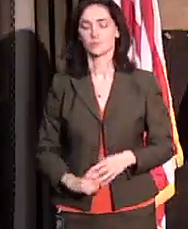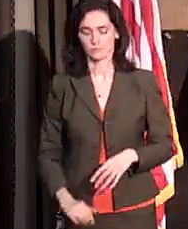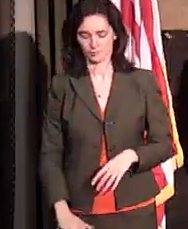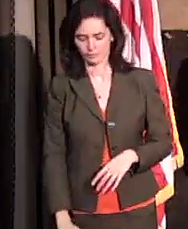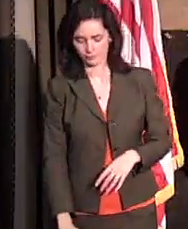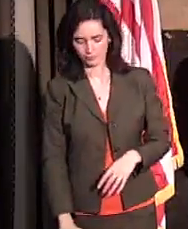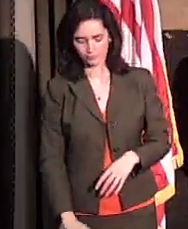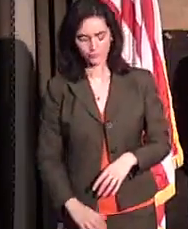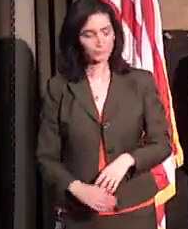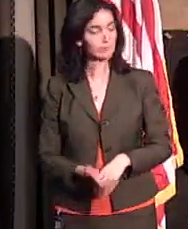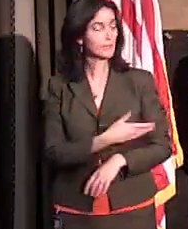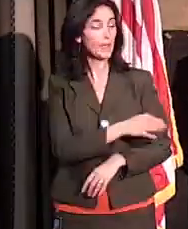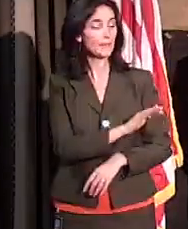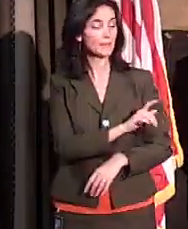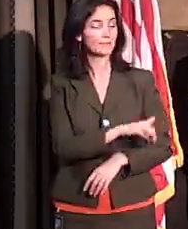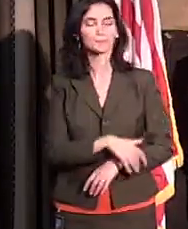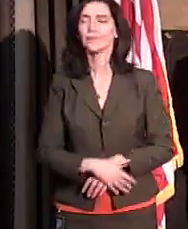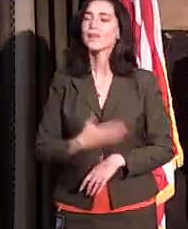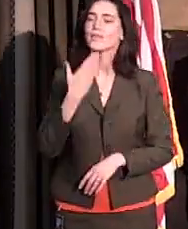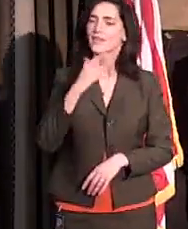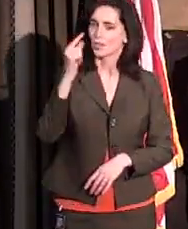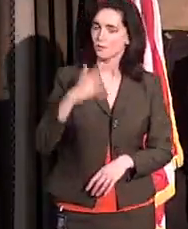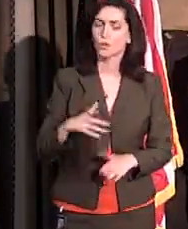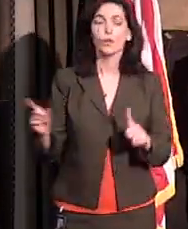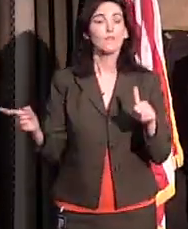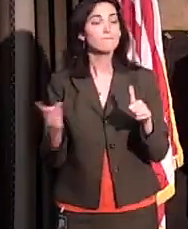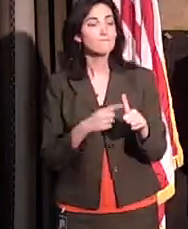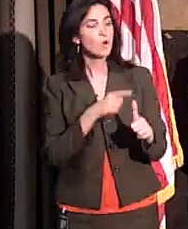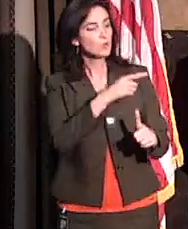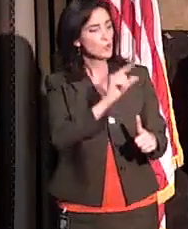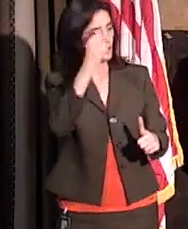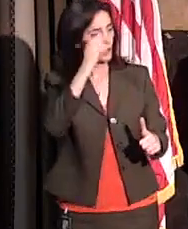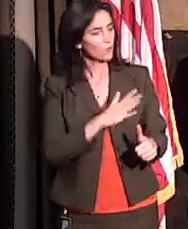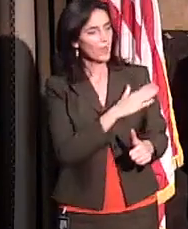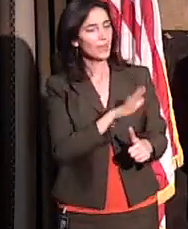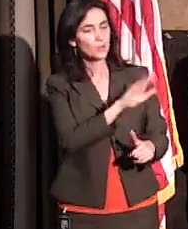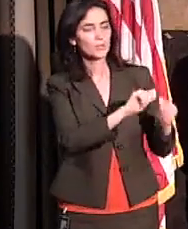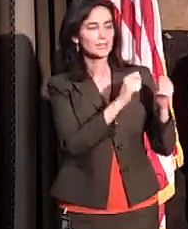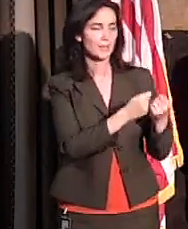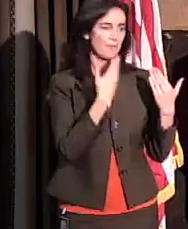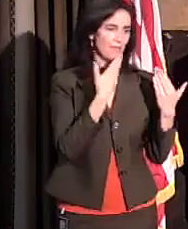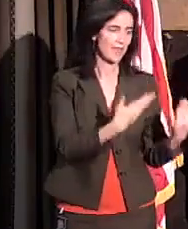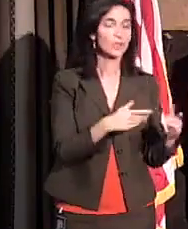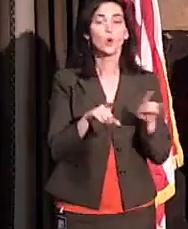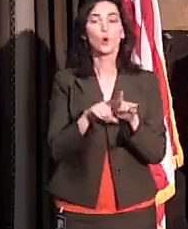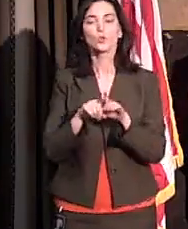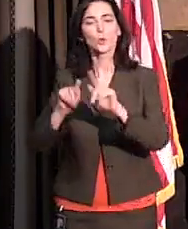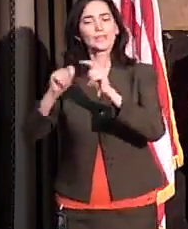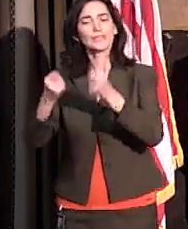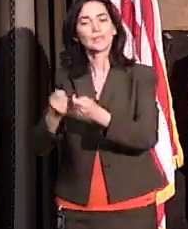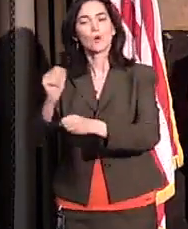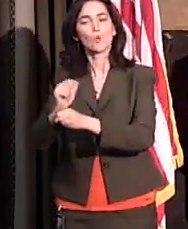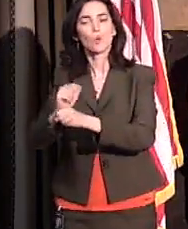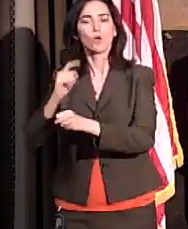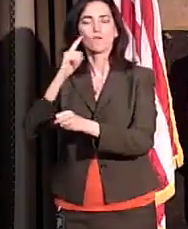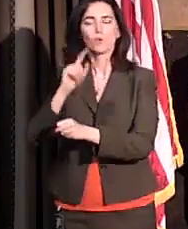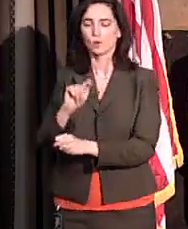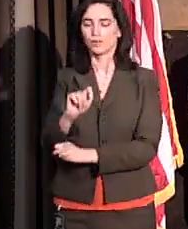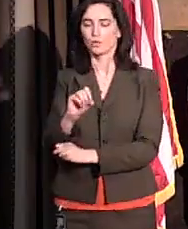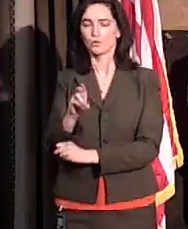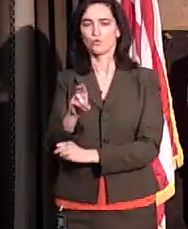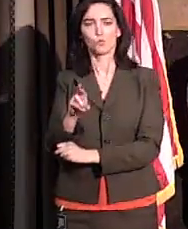Thank you, Governor. Let me first thank you, Governor, and your team and our tourism team around Louisiana for the incredible